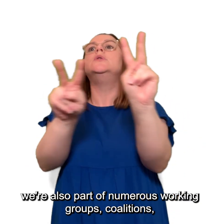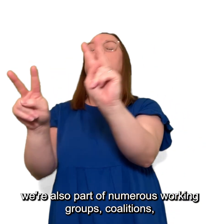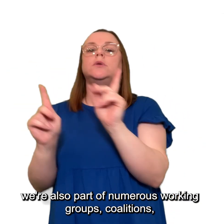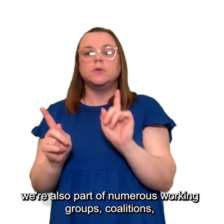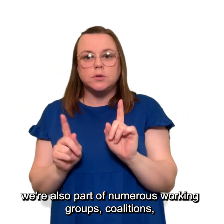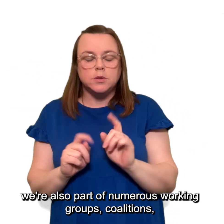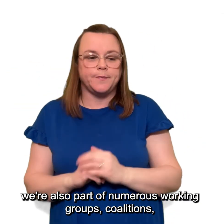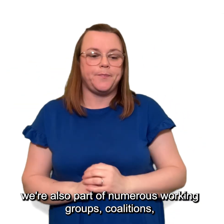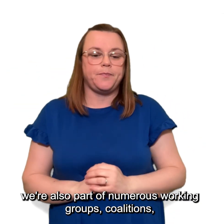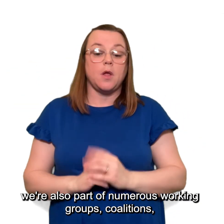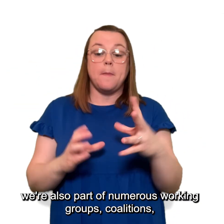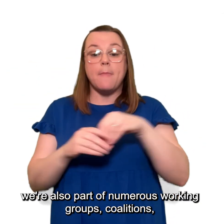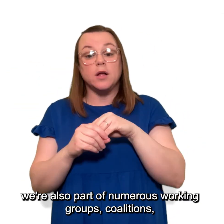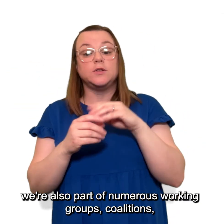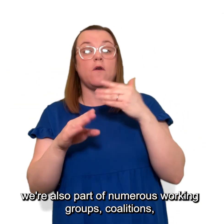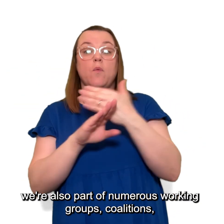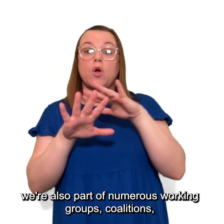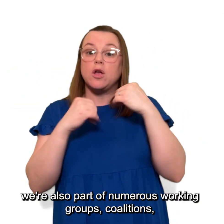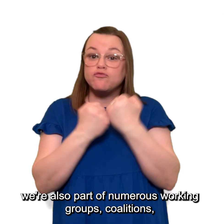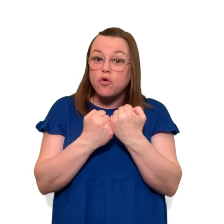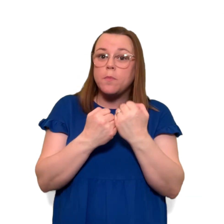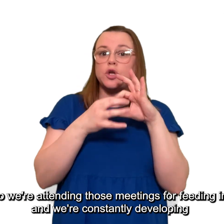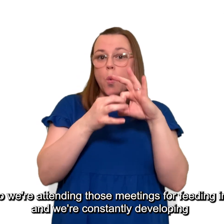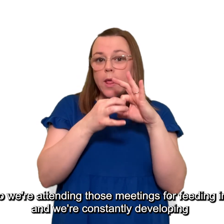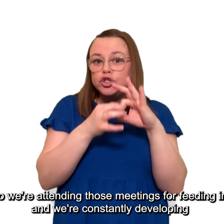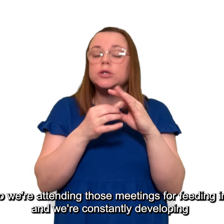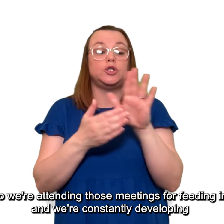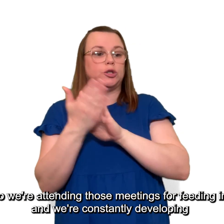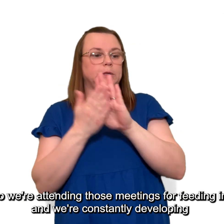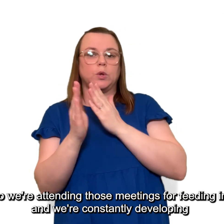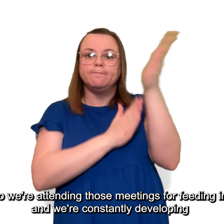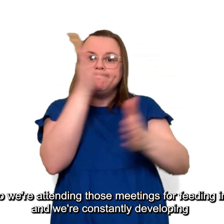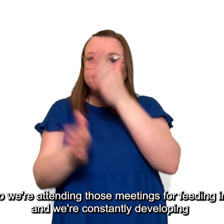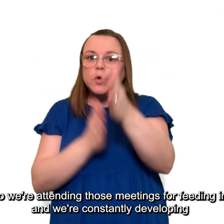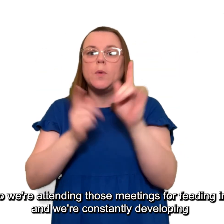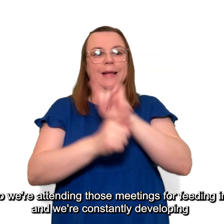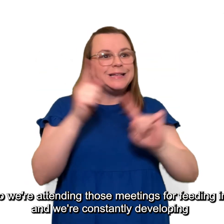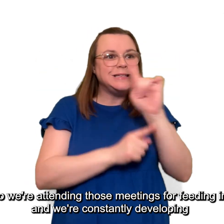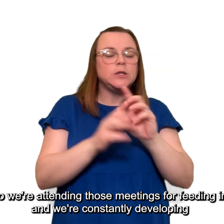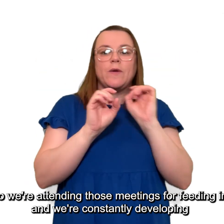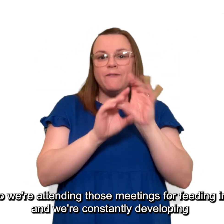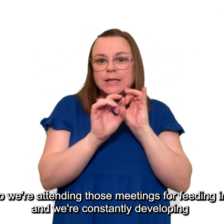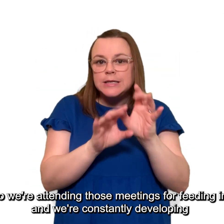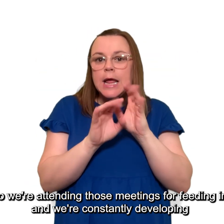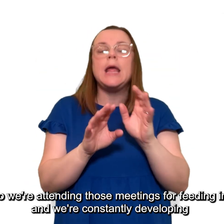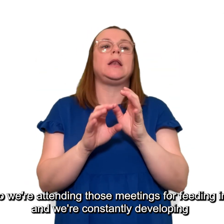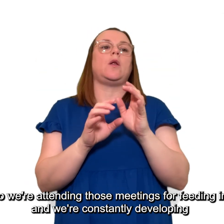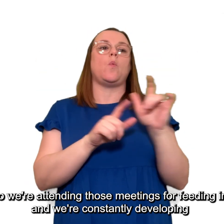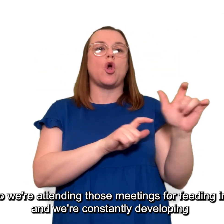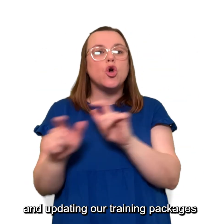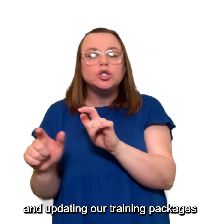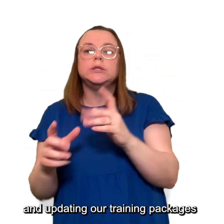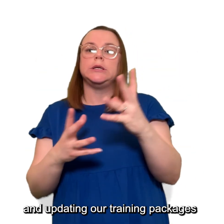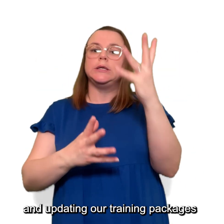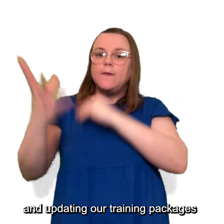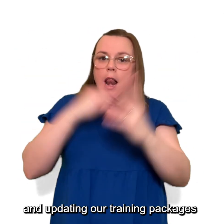also part of numerous working groups, coalitions. So we're attending those meetings, we're feeding in, we're constantly